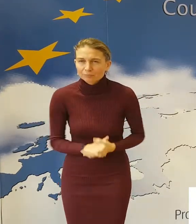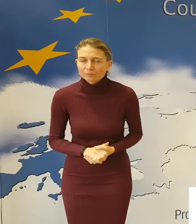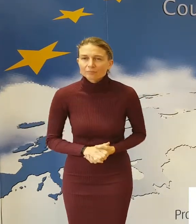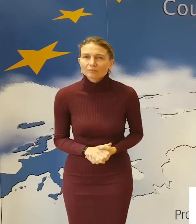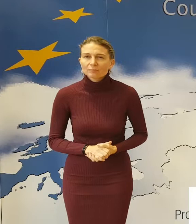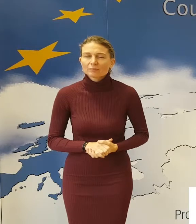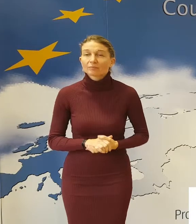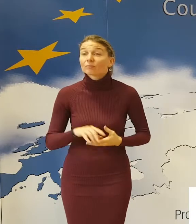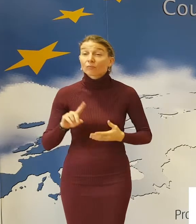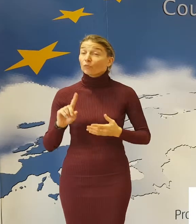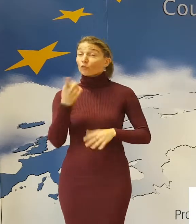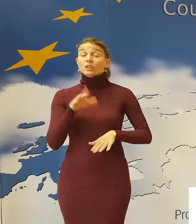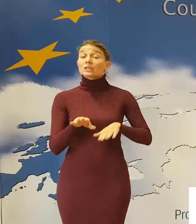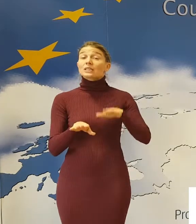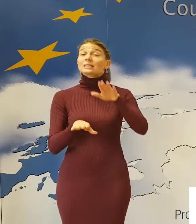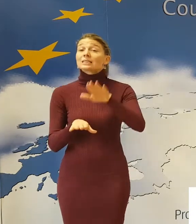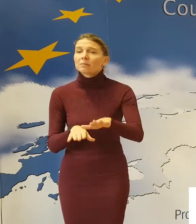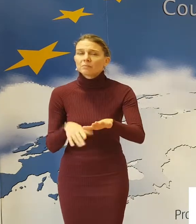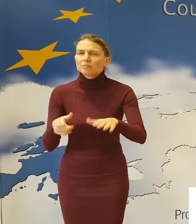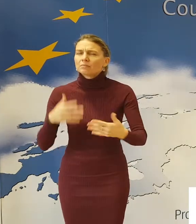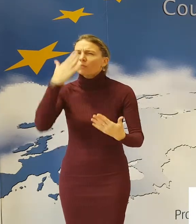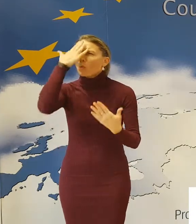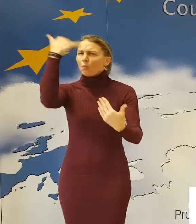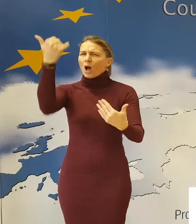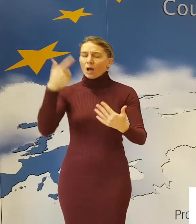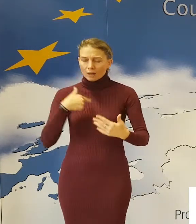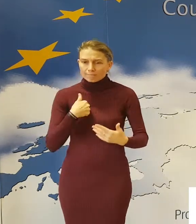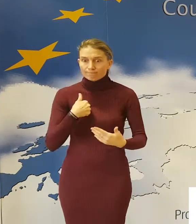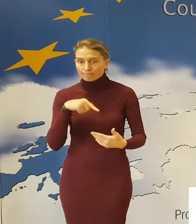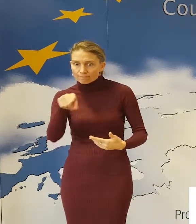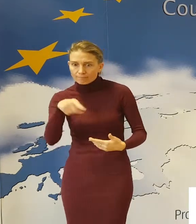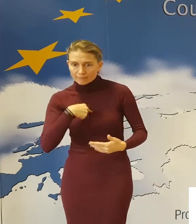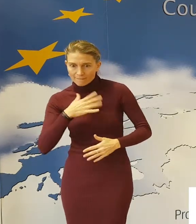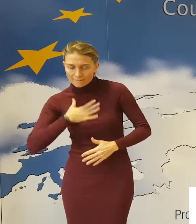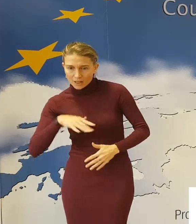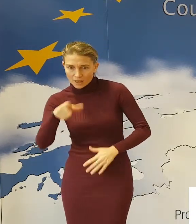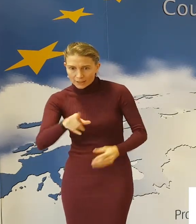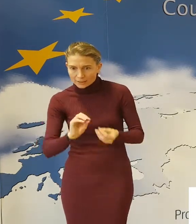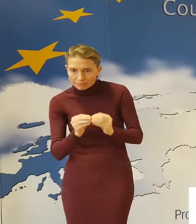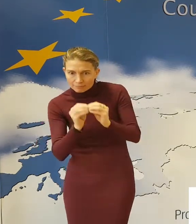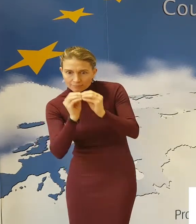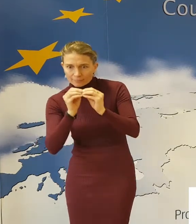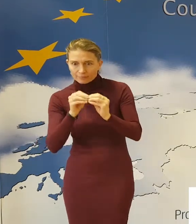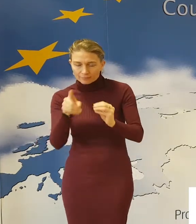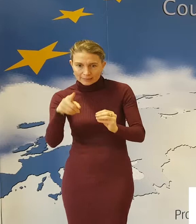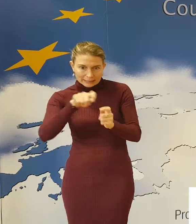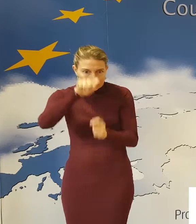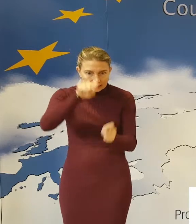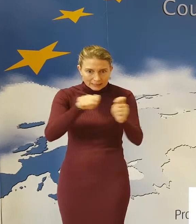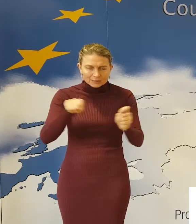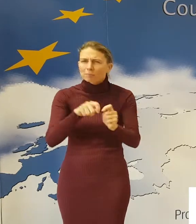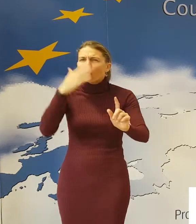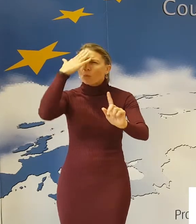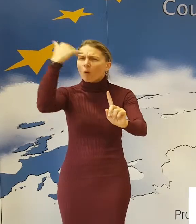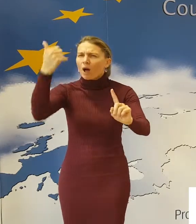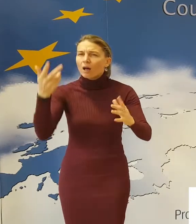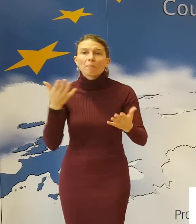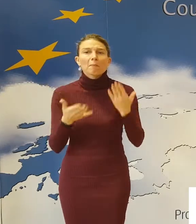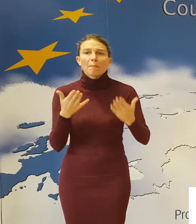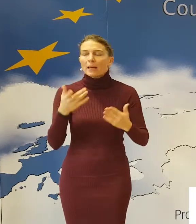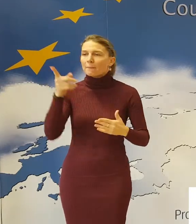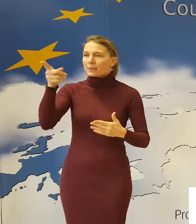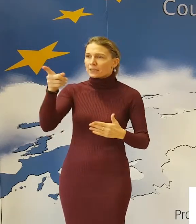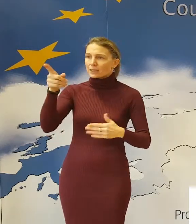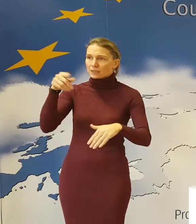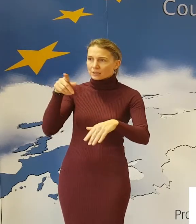a rationale why you actually want to develop a test. Think about it. For example, you have to develop an entrance exam or a